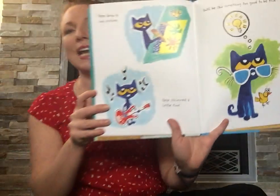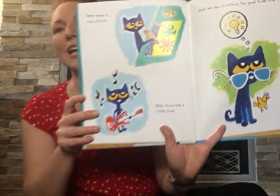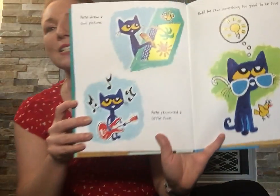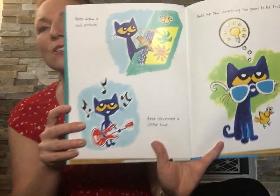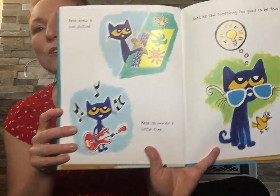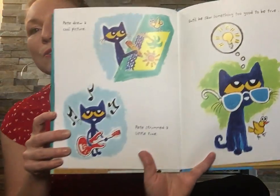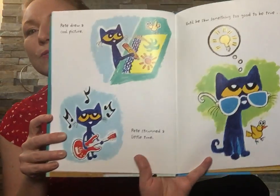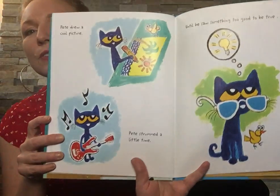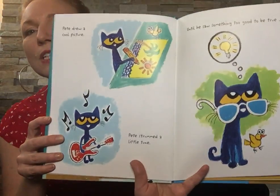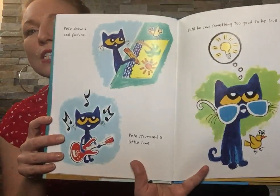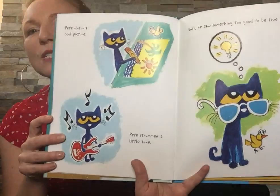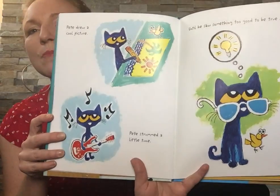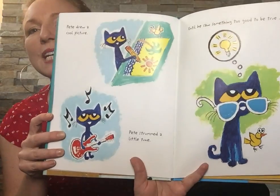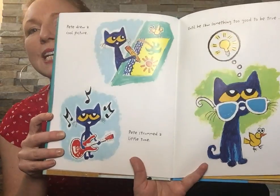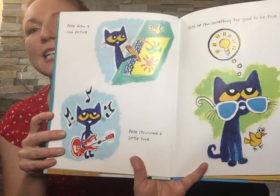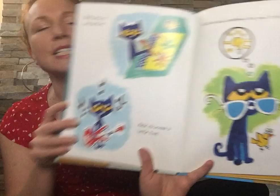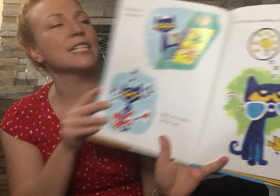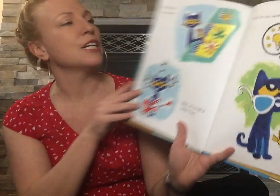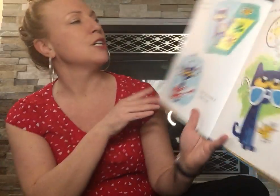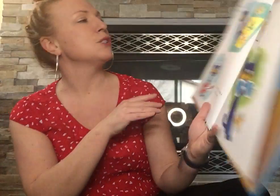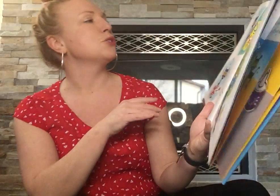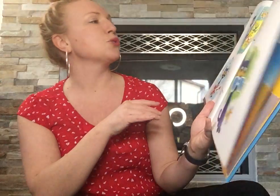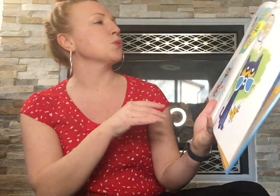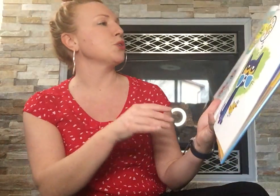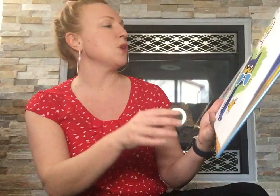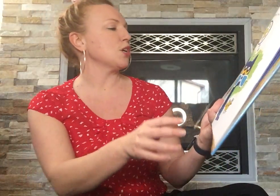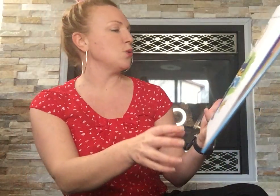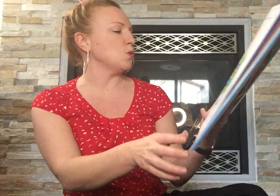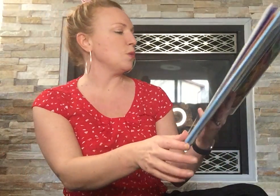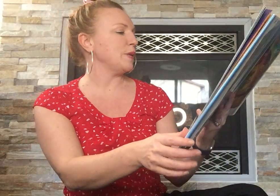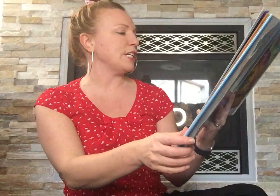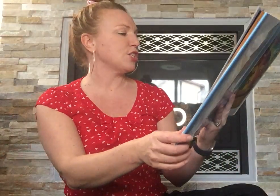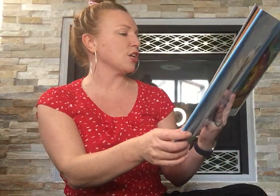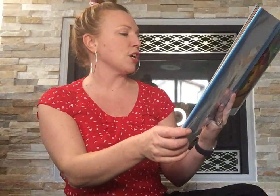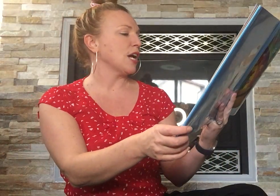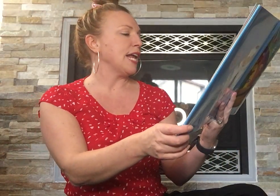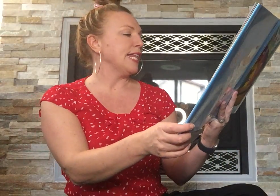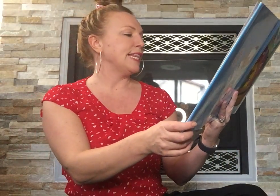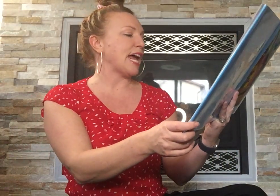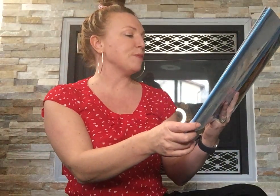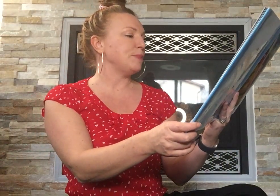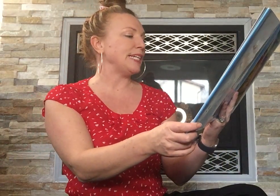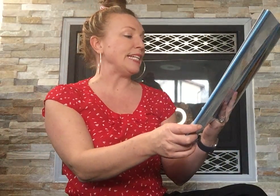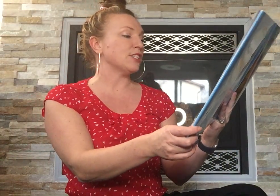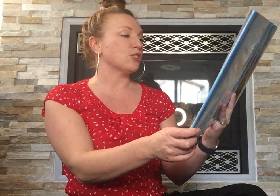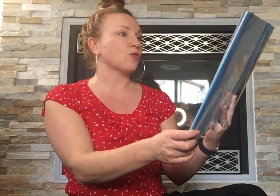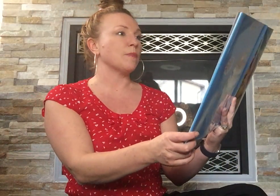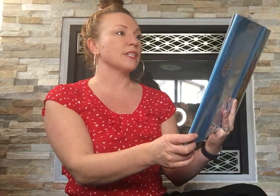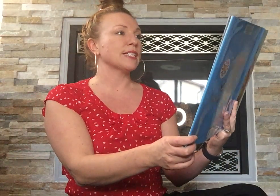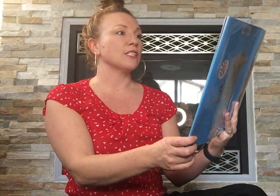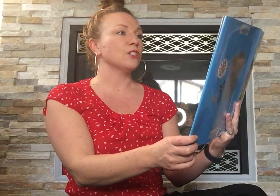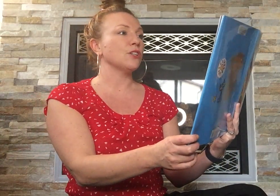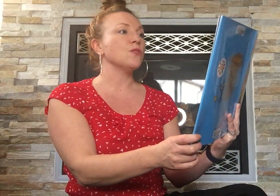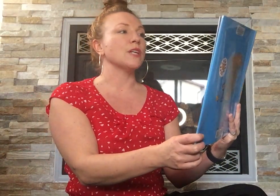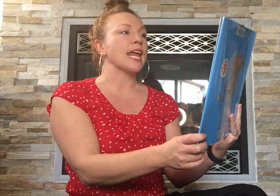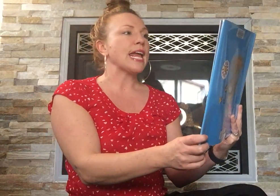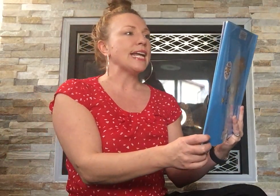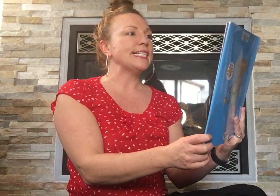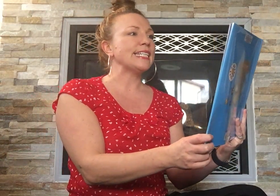Okay, so first Pete drew a cool picture. Then Pete strummed a little tune until